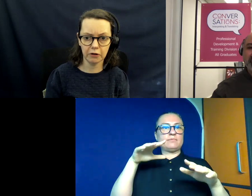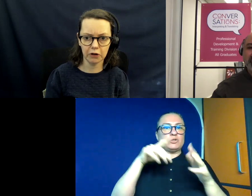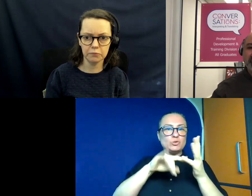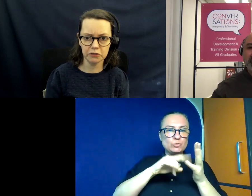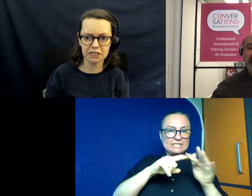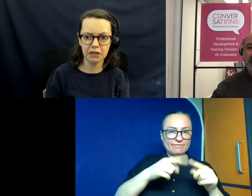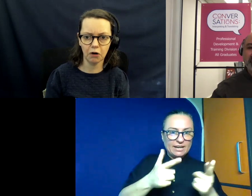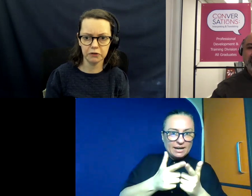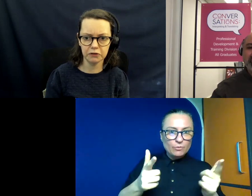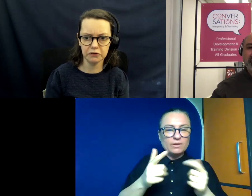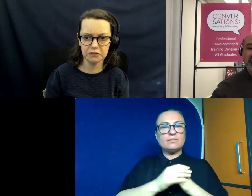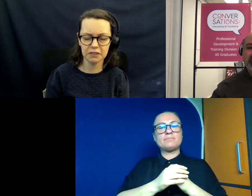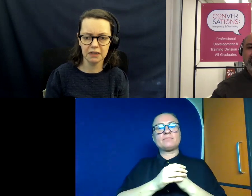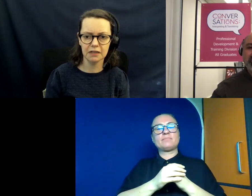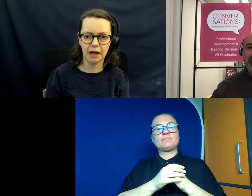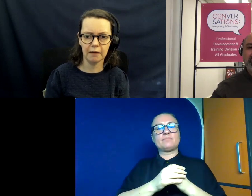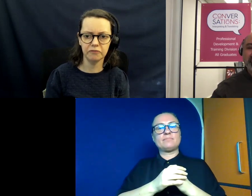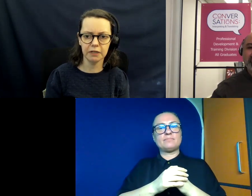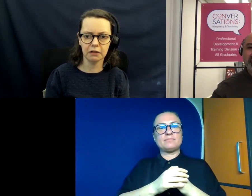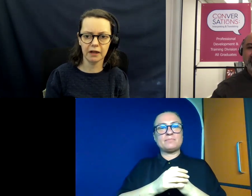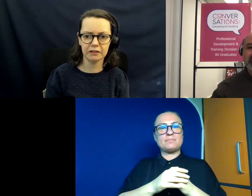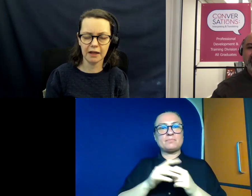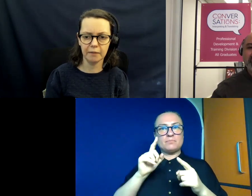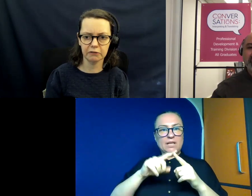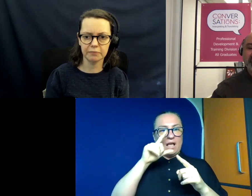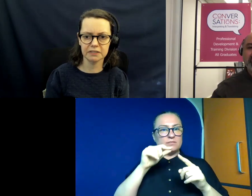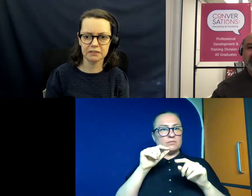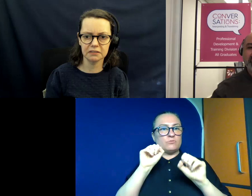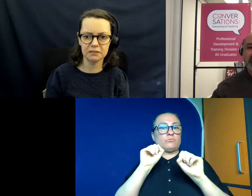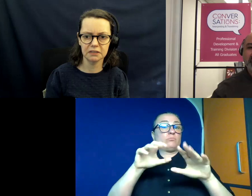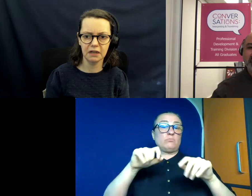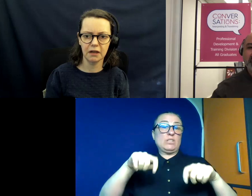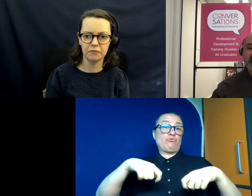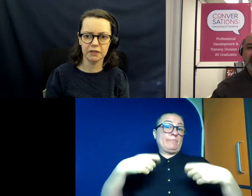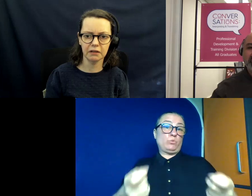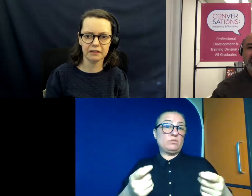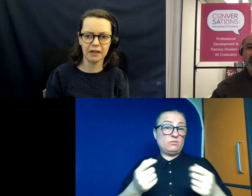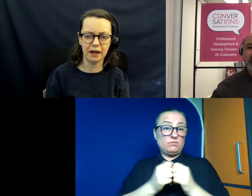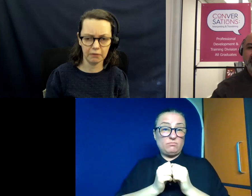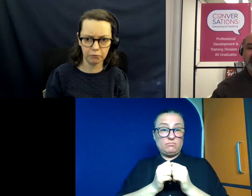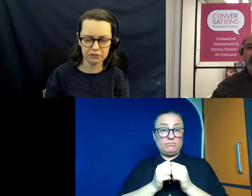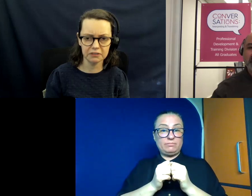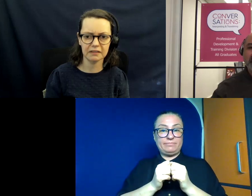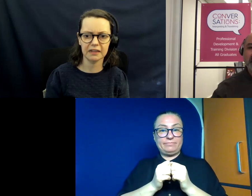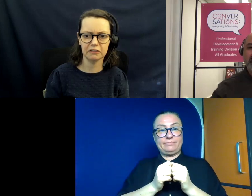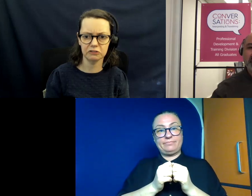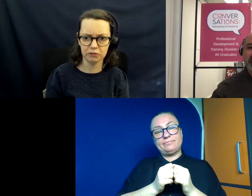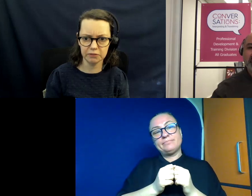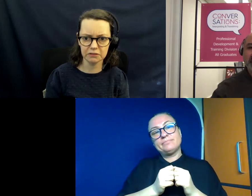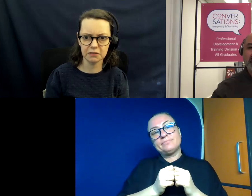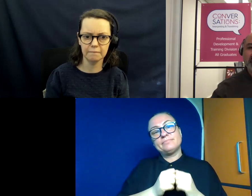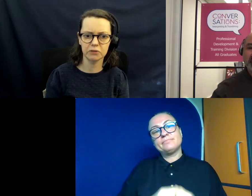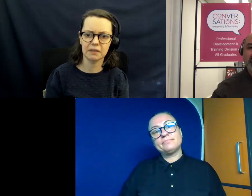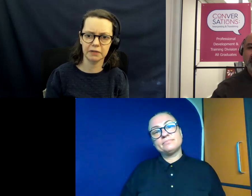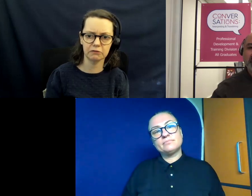their own community on the news, feeling like they are being represented, feeling like they are important, that they can